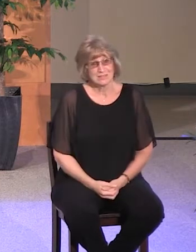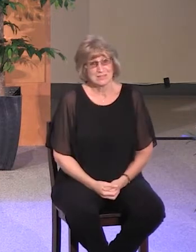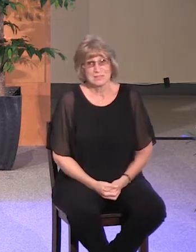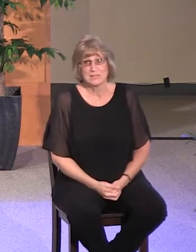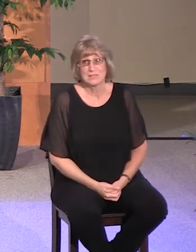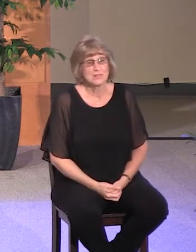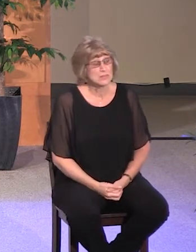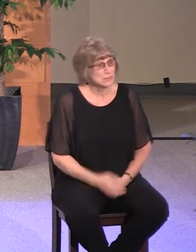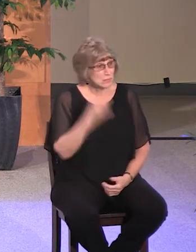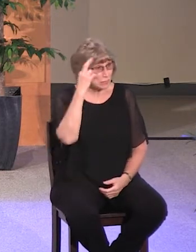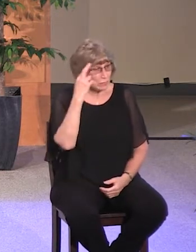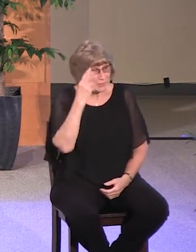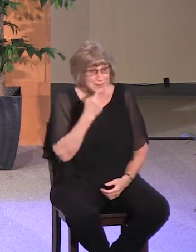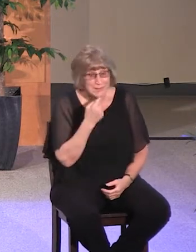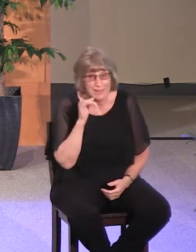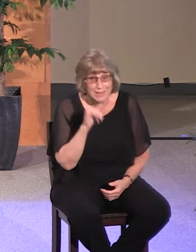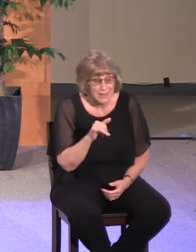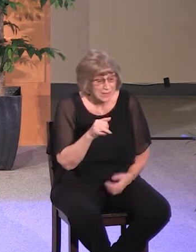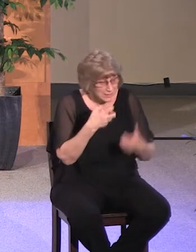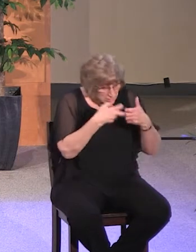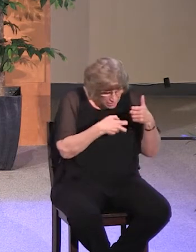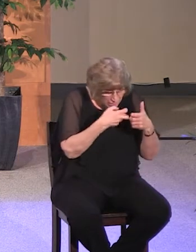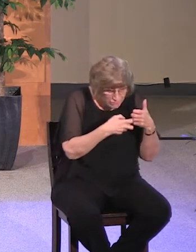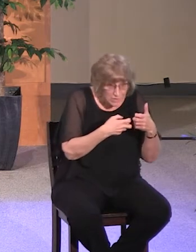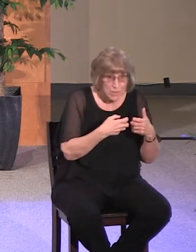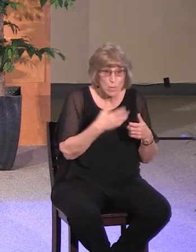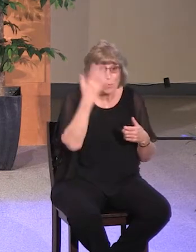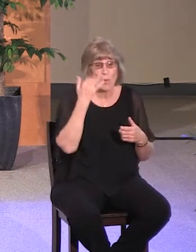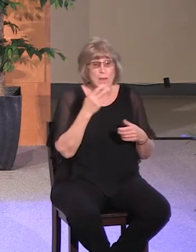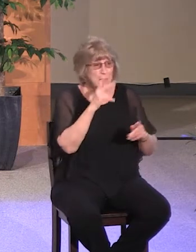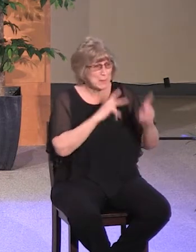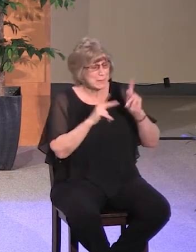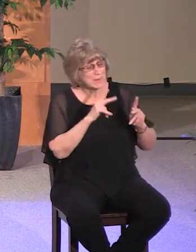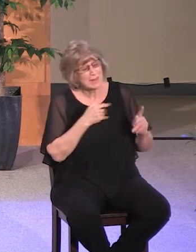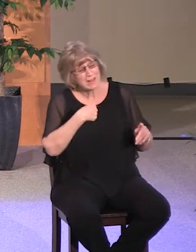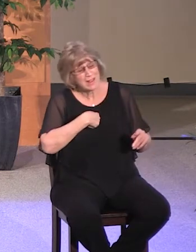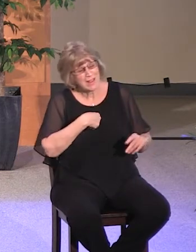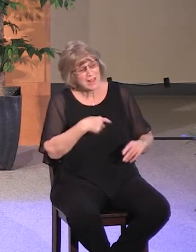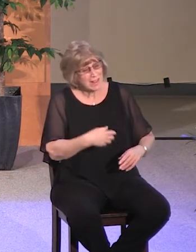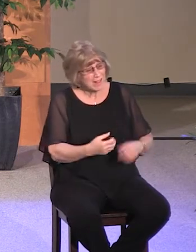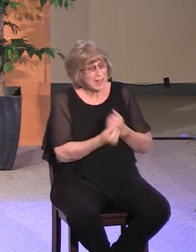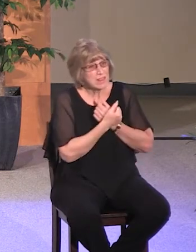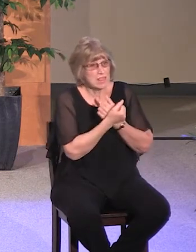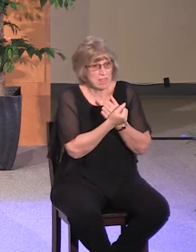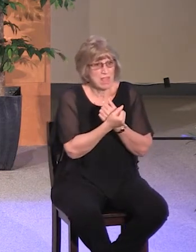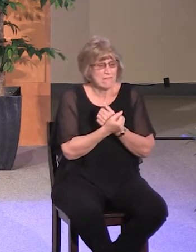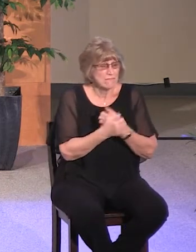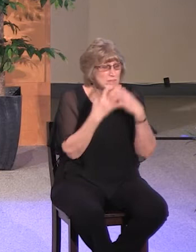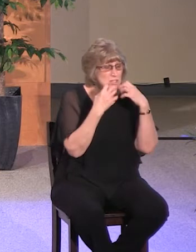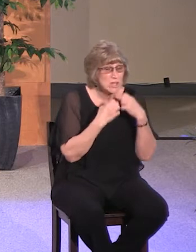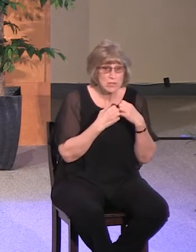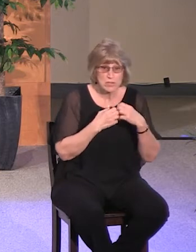And the reason that I say that it's been tough, it's because people that I love have judged me as lacking